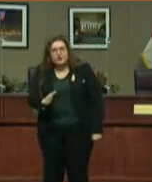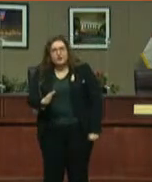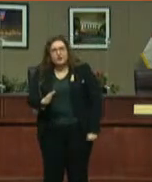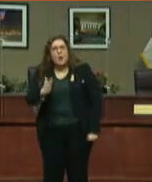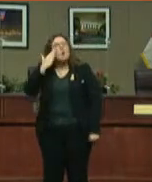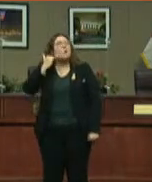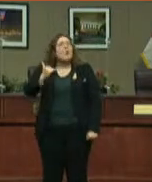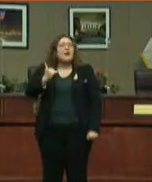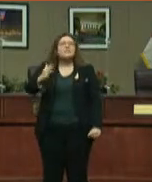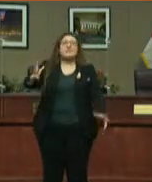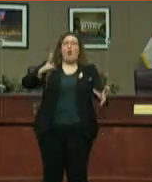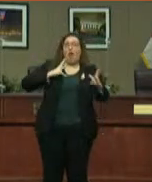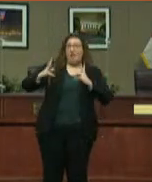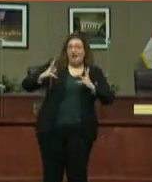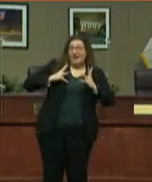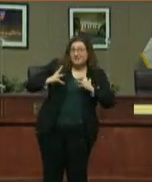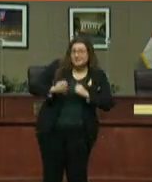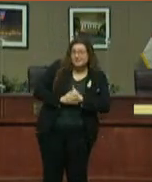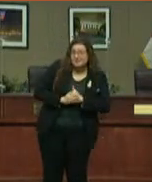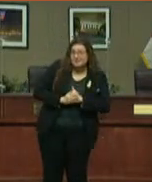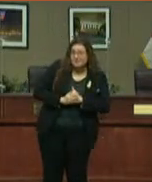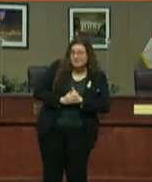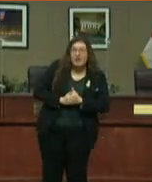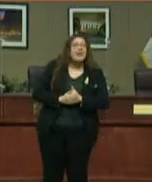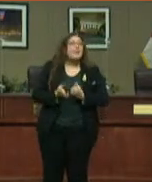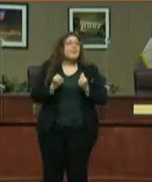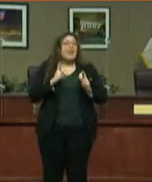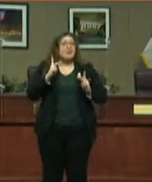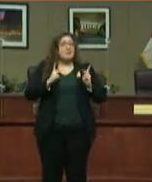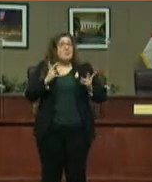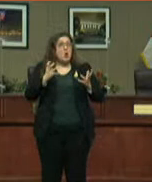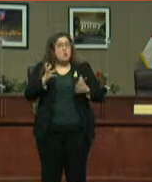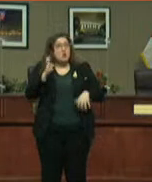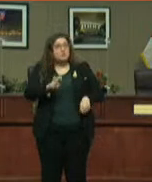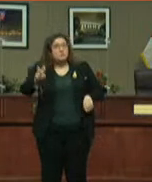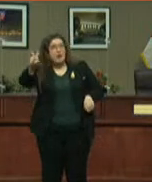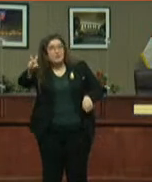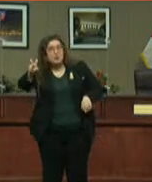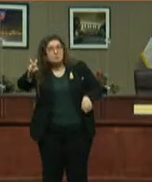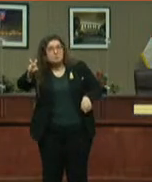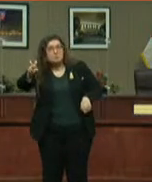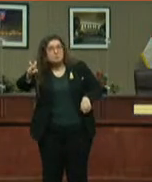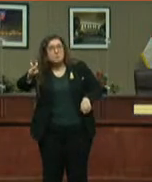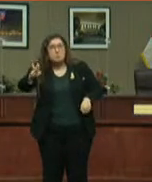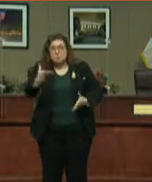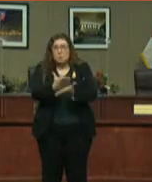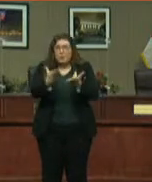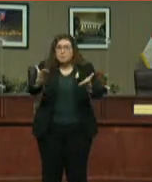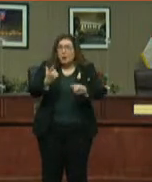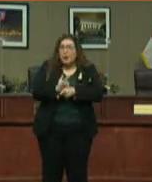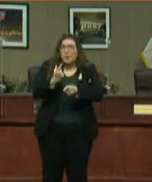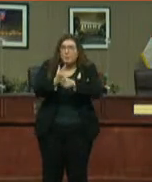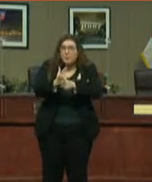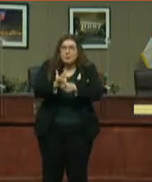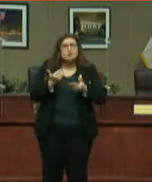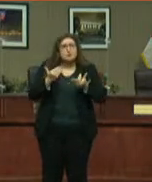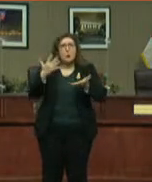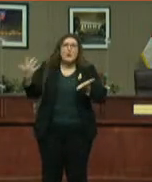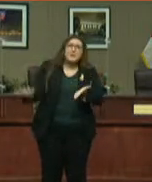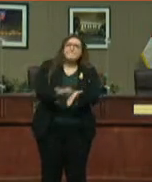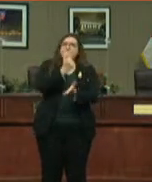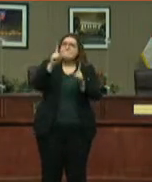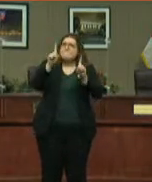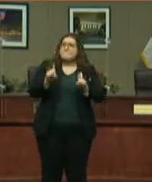holidays, the concern for people that were about to travel, did the right thing and they got tested, which is a great thing. Now they should do the right thing